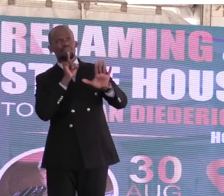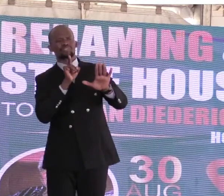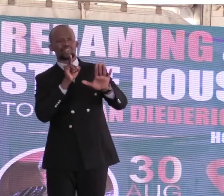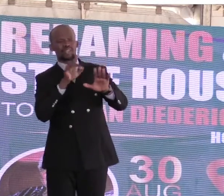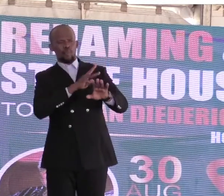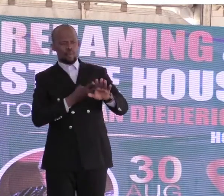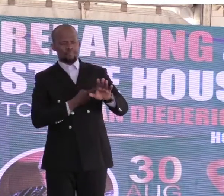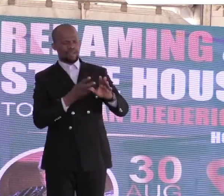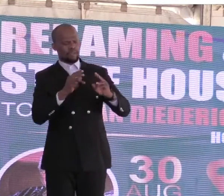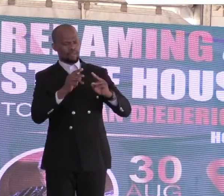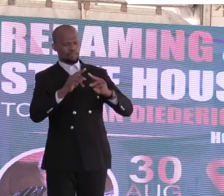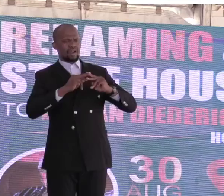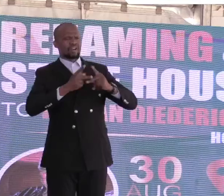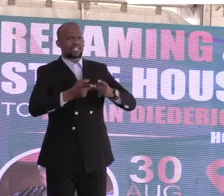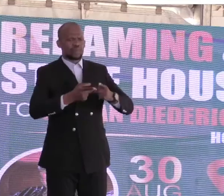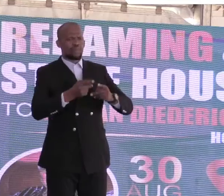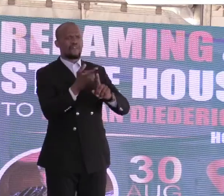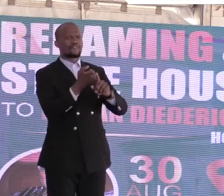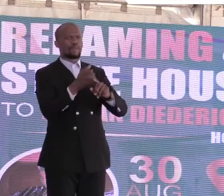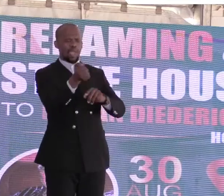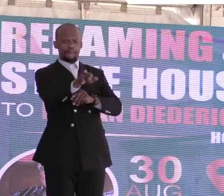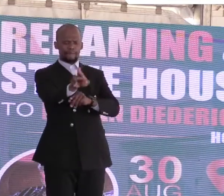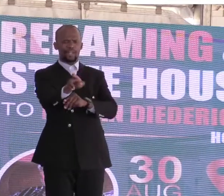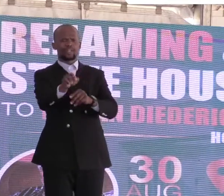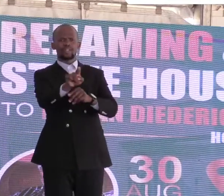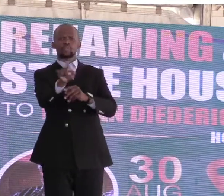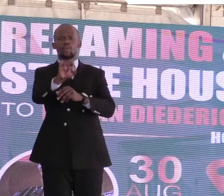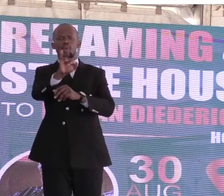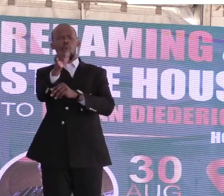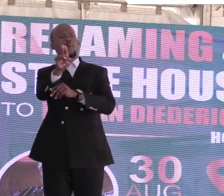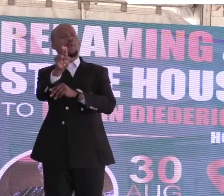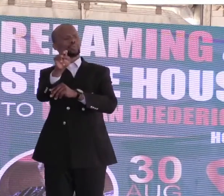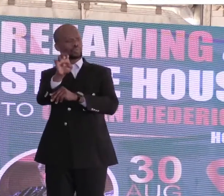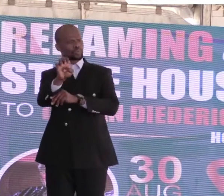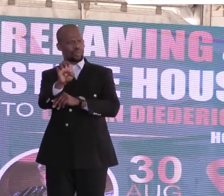raped between April and June this year.